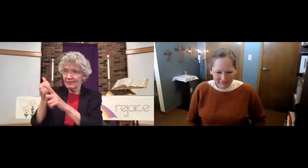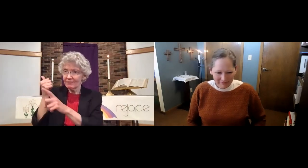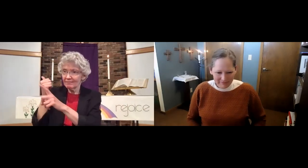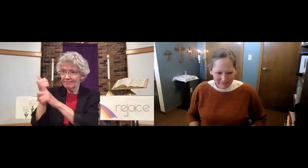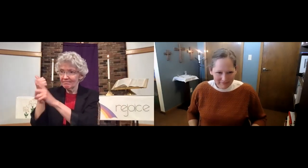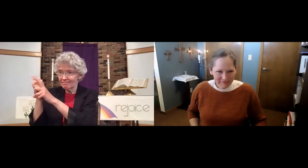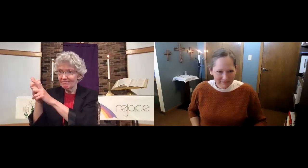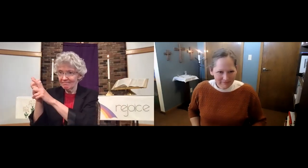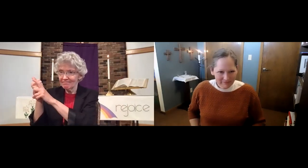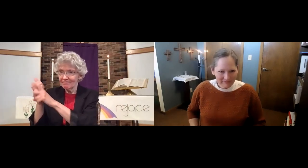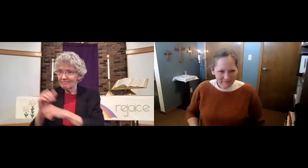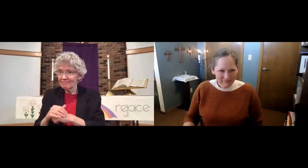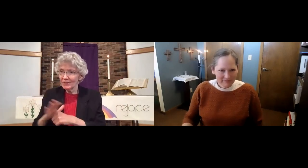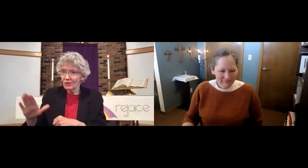You are Christ's body.